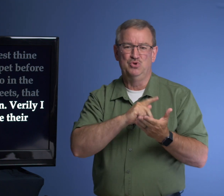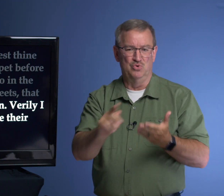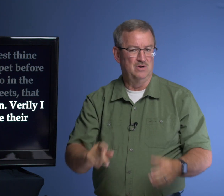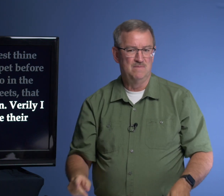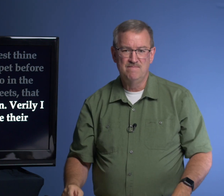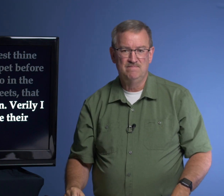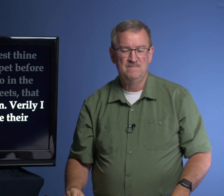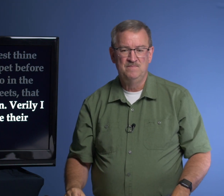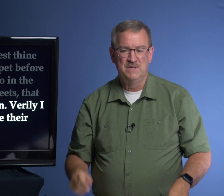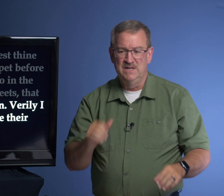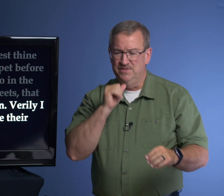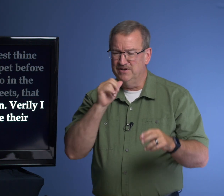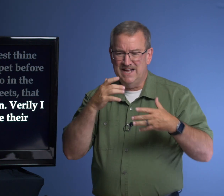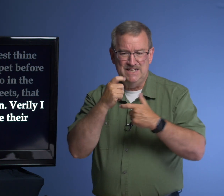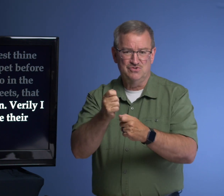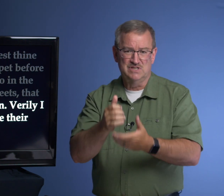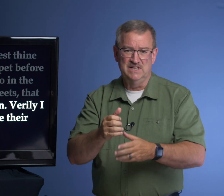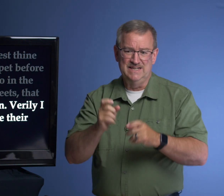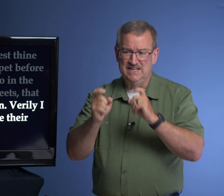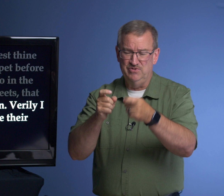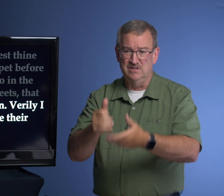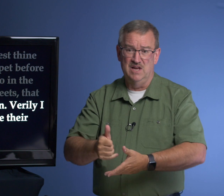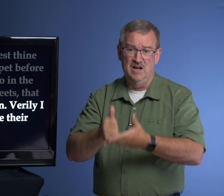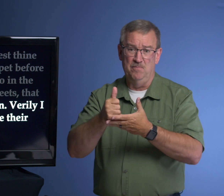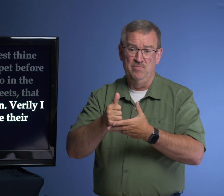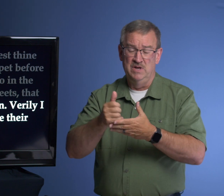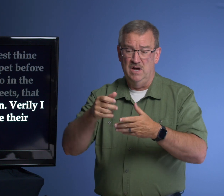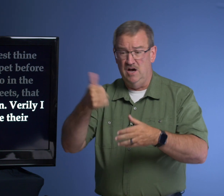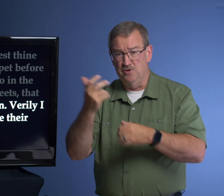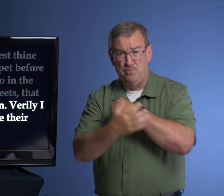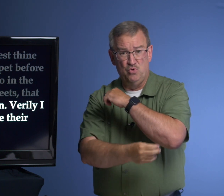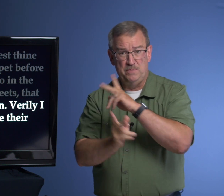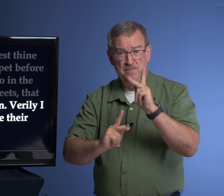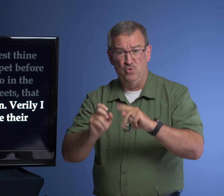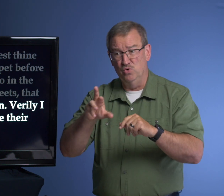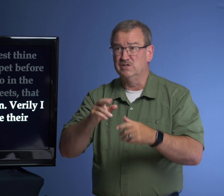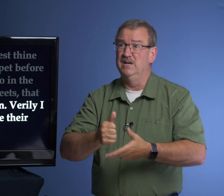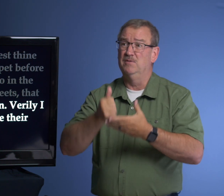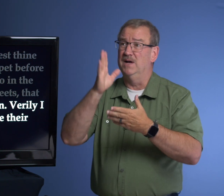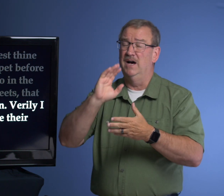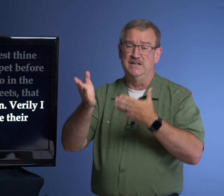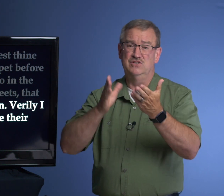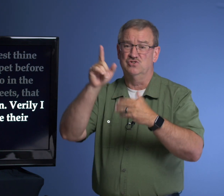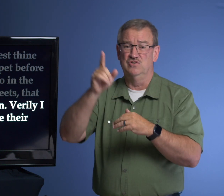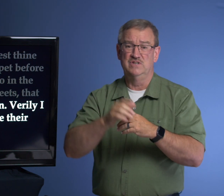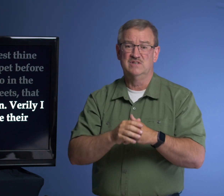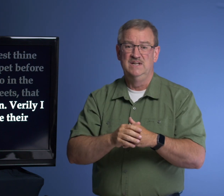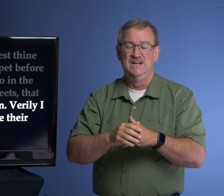impure. They're not interested in giving to help other poor people or to help God in His service.